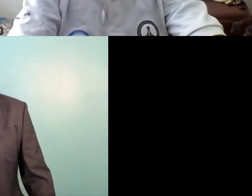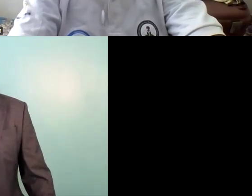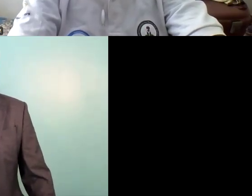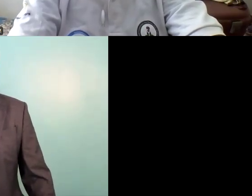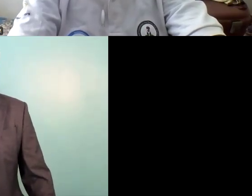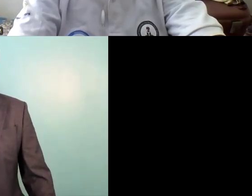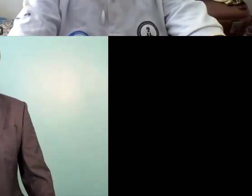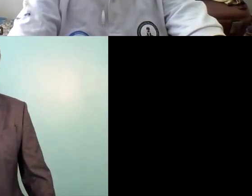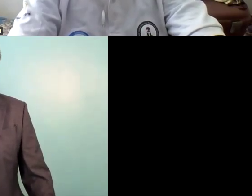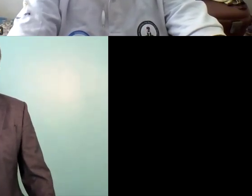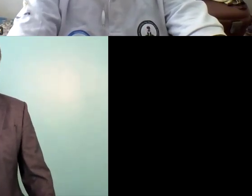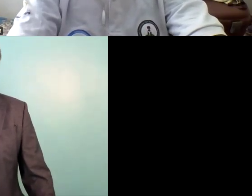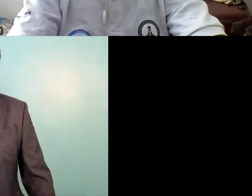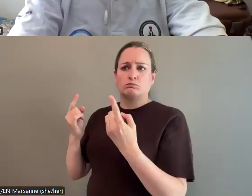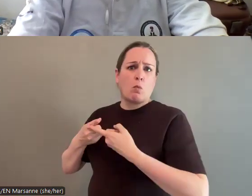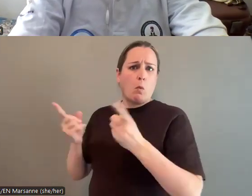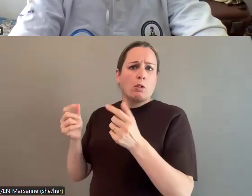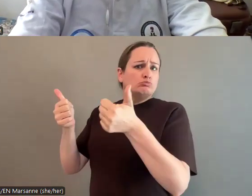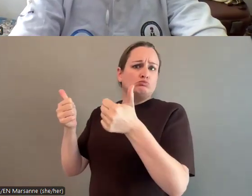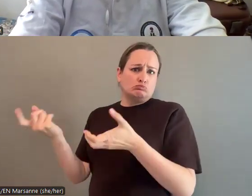all the associations are here.